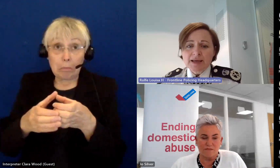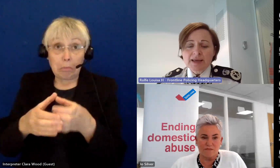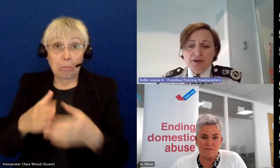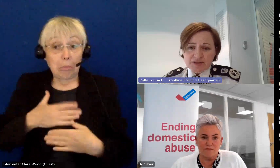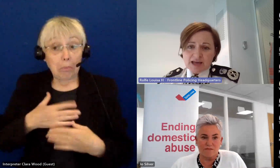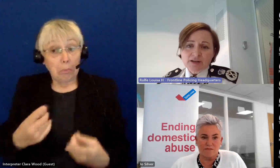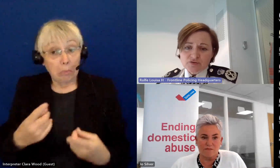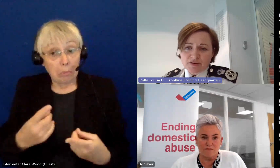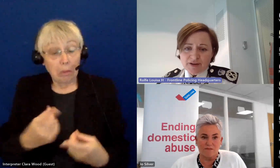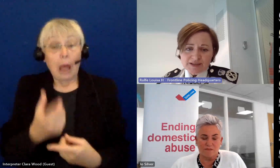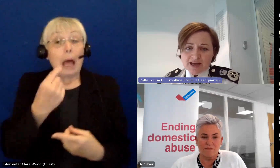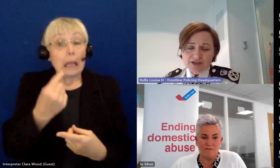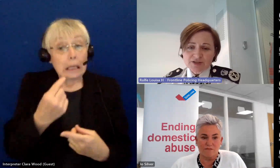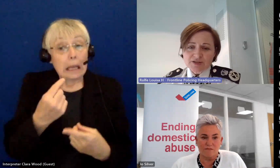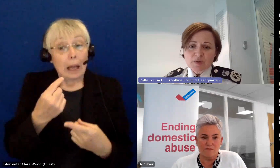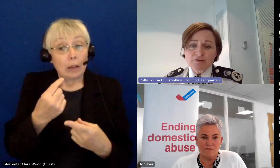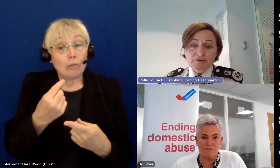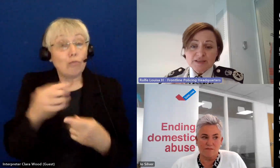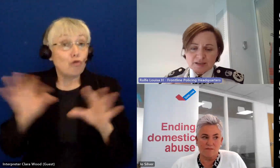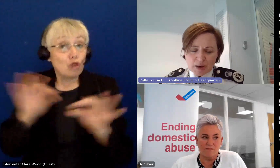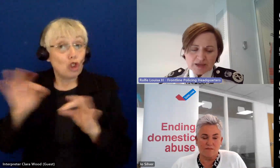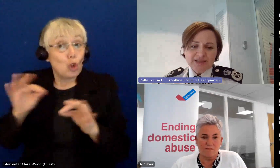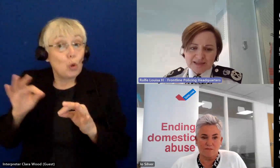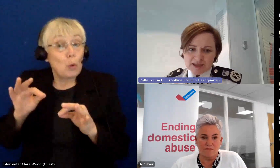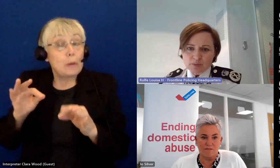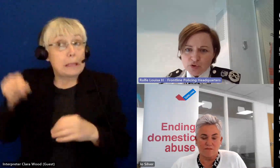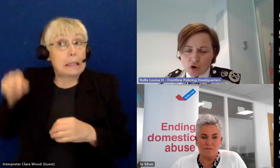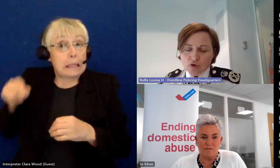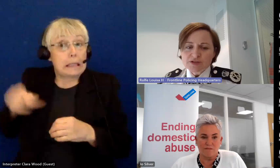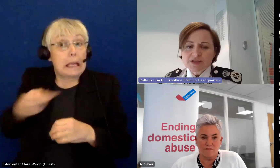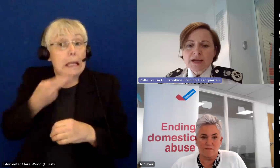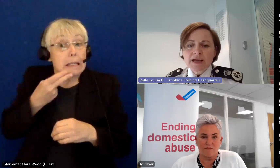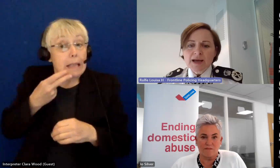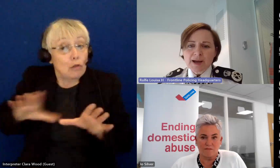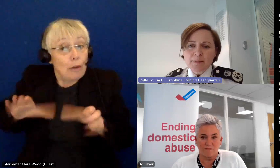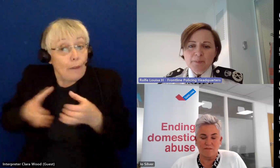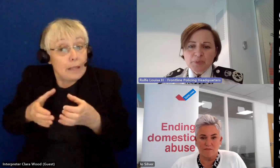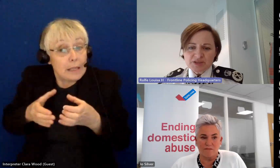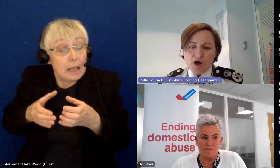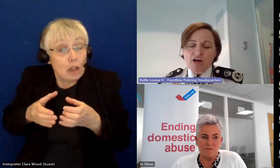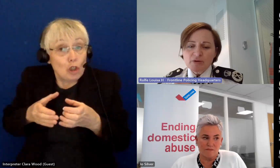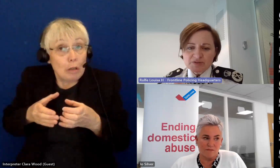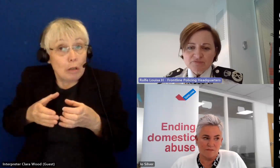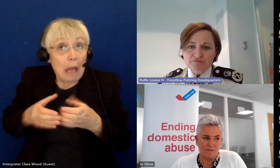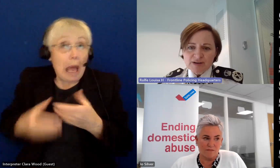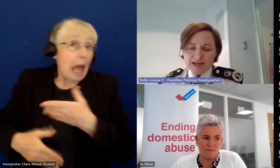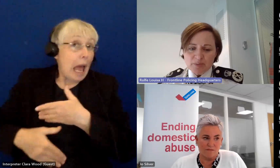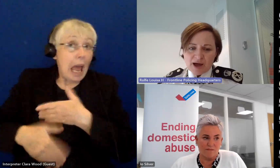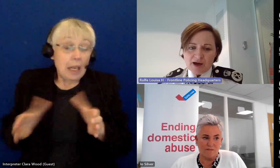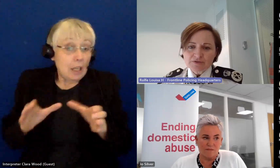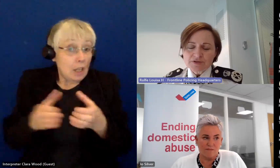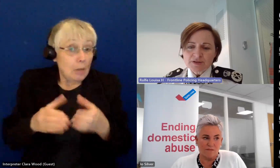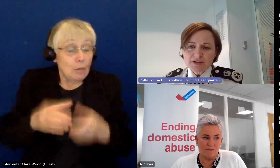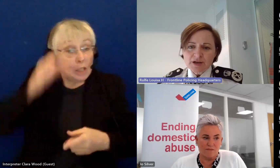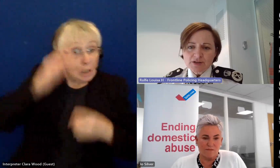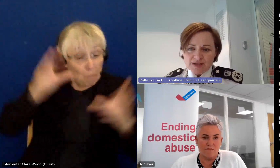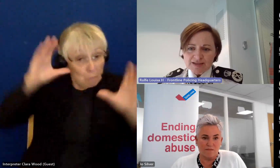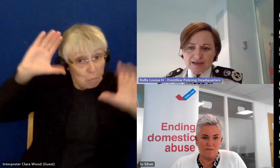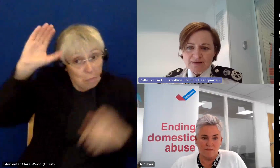assessment in those secondary investigations, whether it's a specialist team or not. But Dara was really